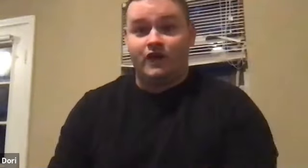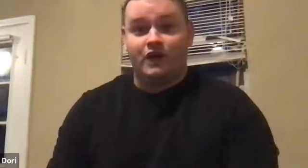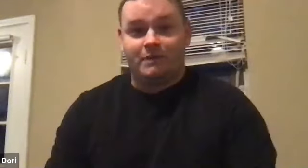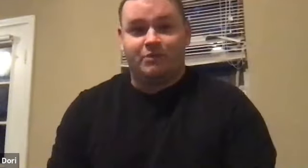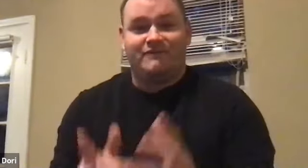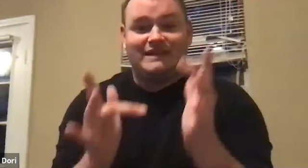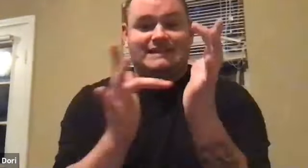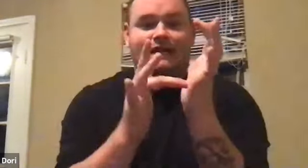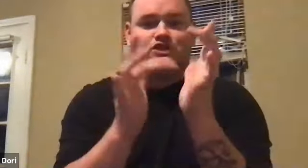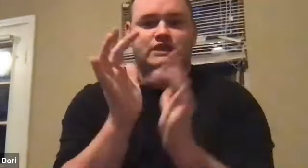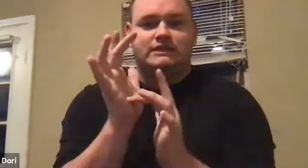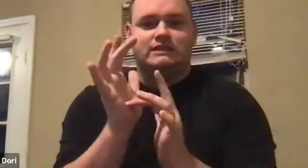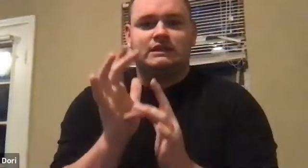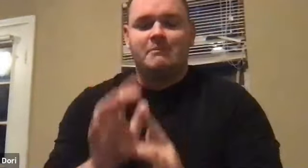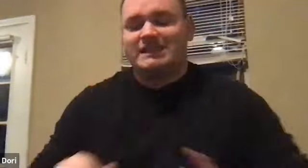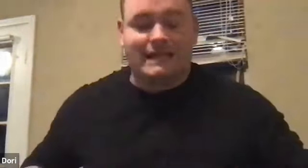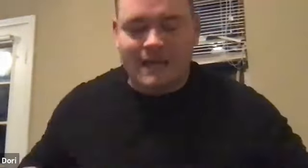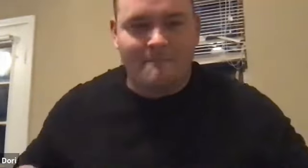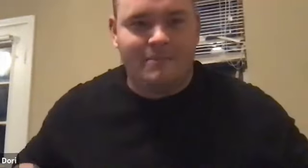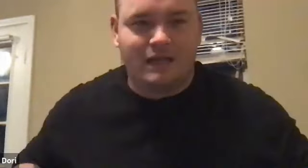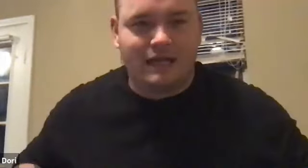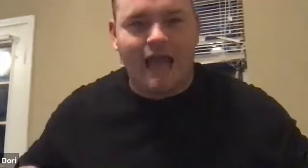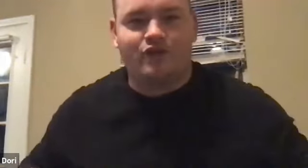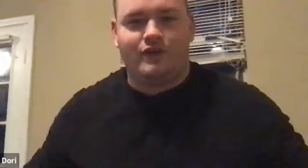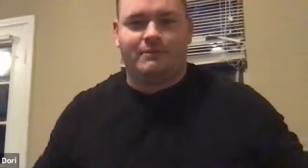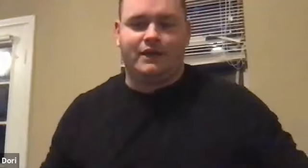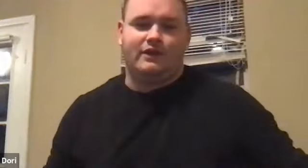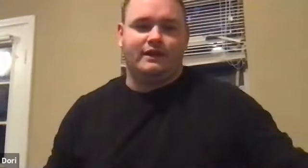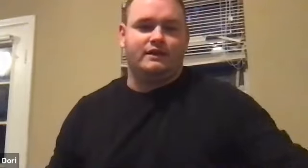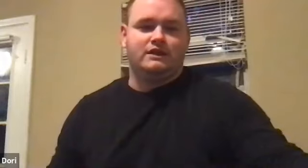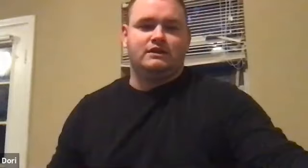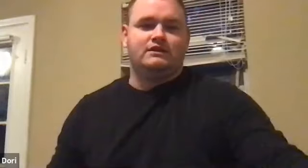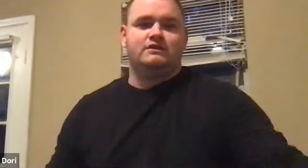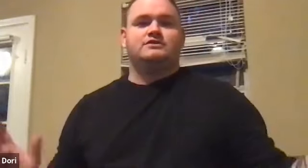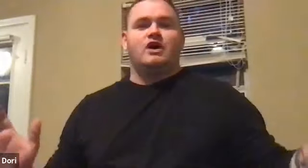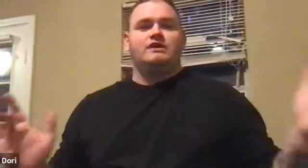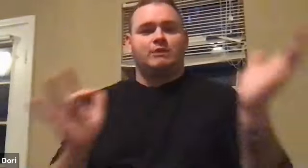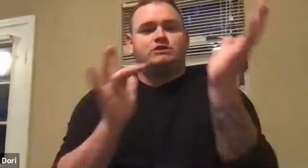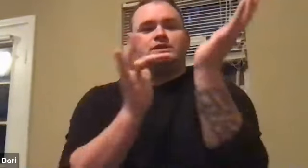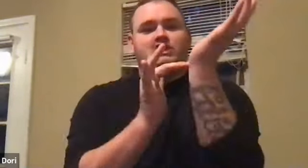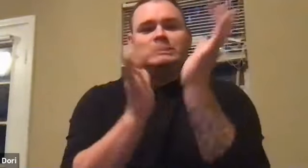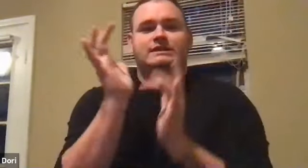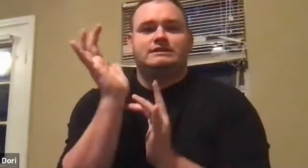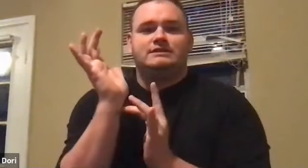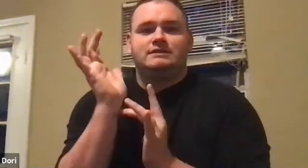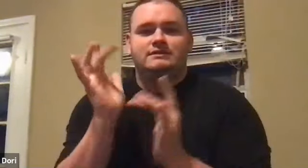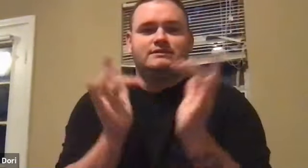hearing people if they sign Jesus, because that's not biblically accurate, apparently. So it's supposed to be Jesus at